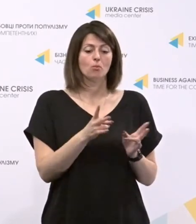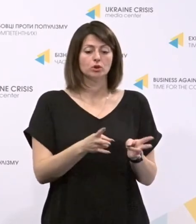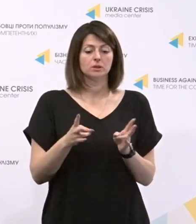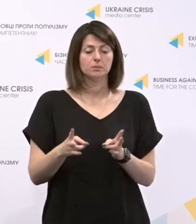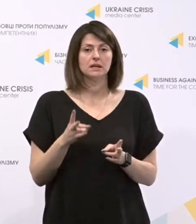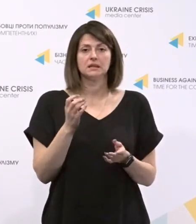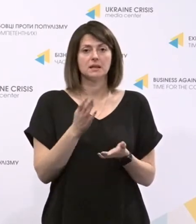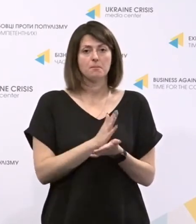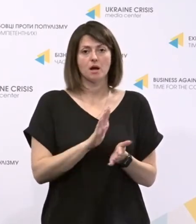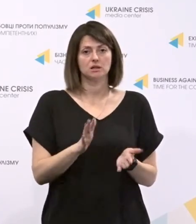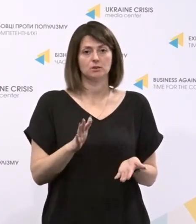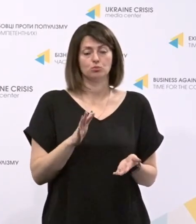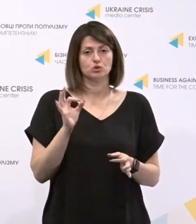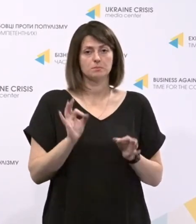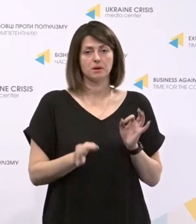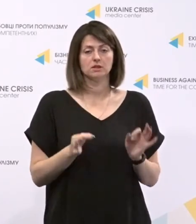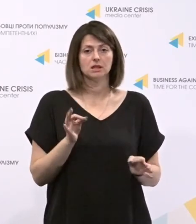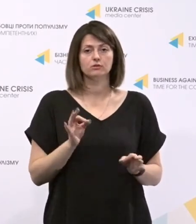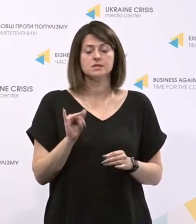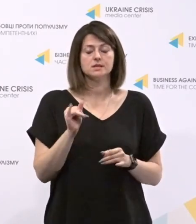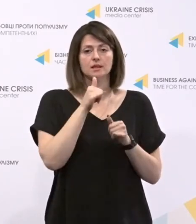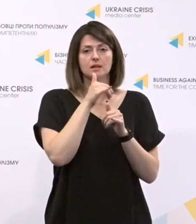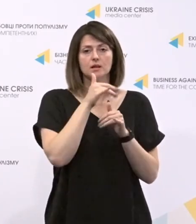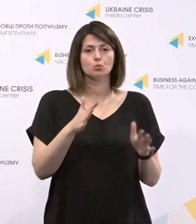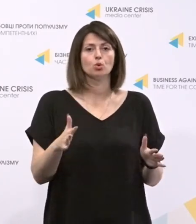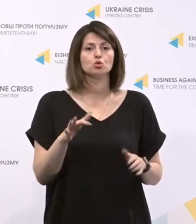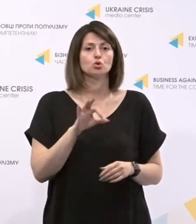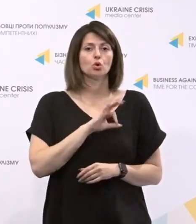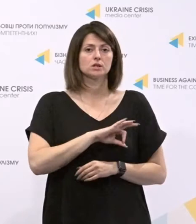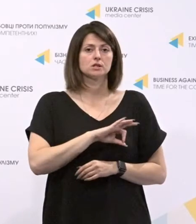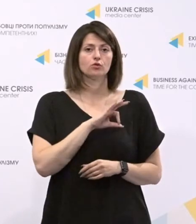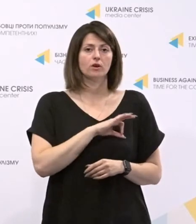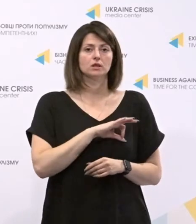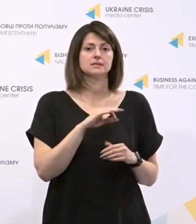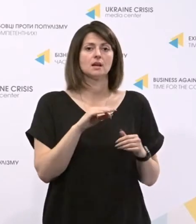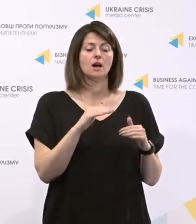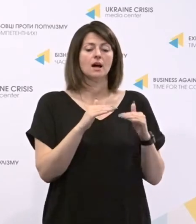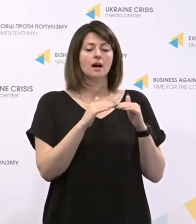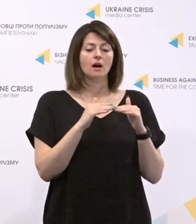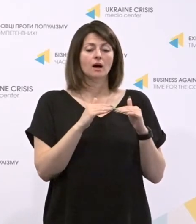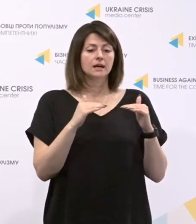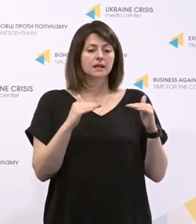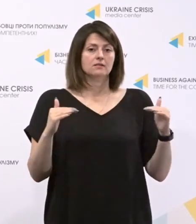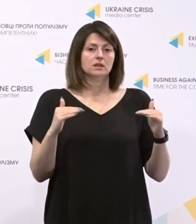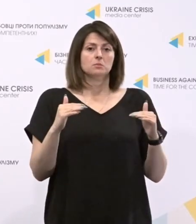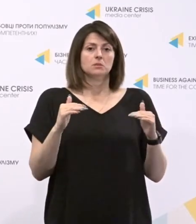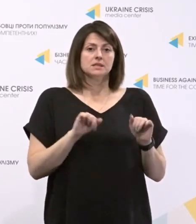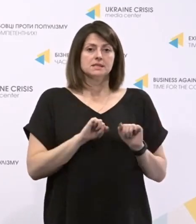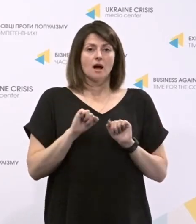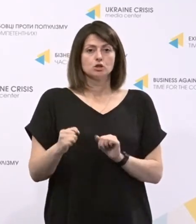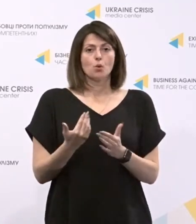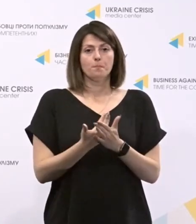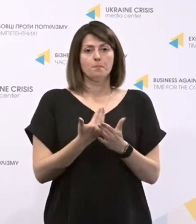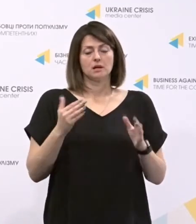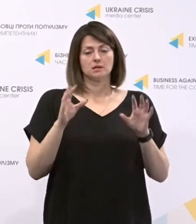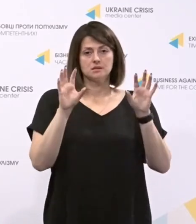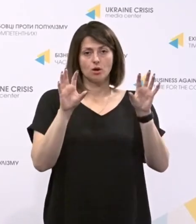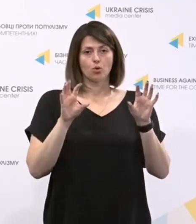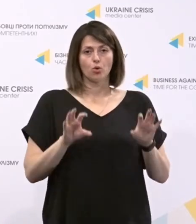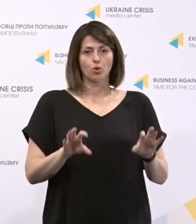Further, the proliferation of intolerance threatens the rule of law, pluralism, and inclusiveness.